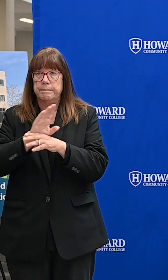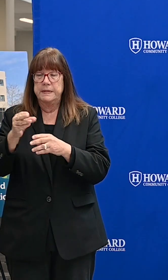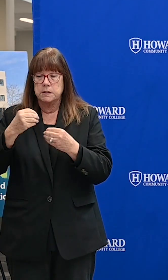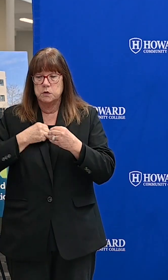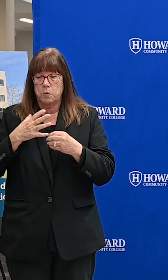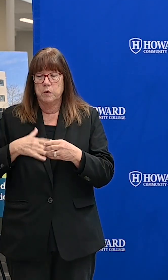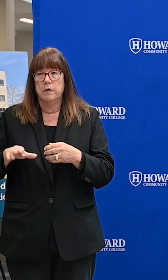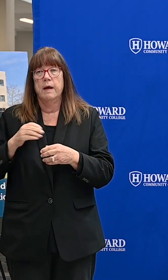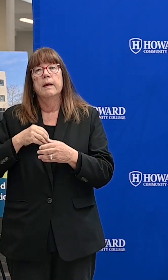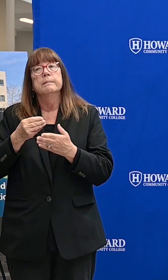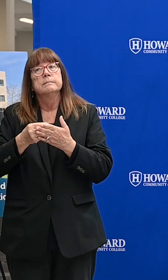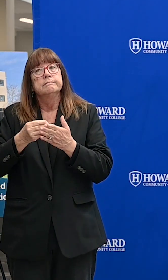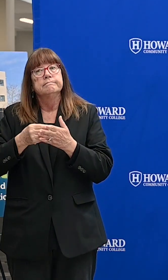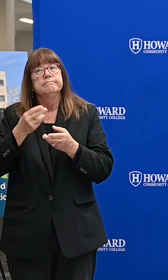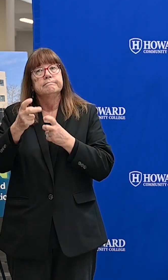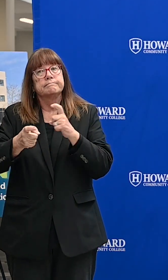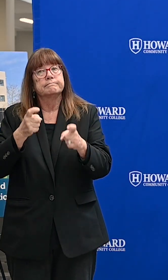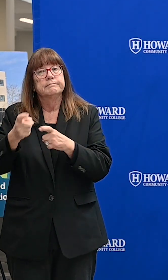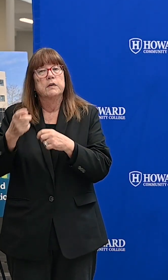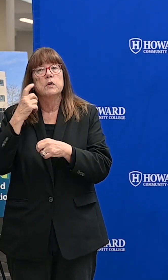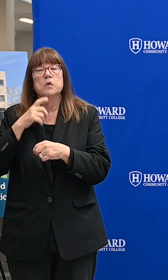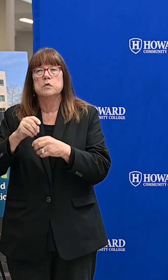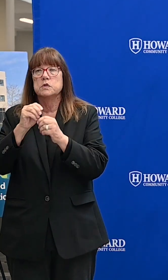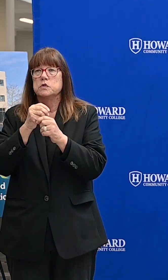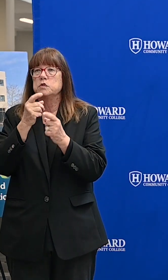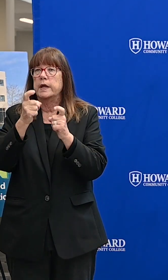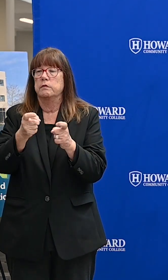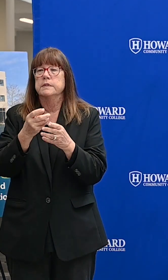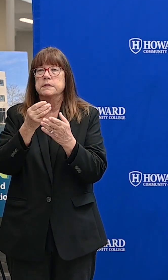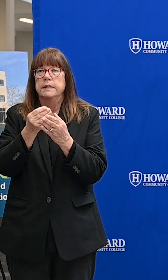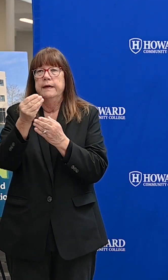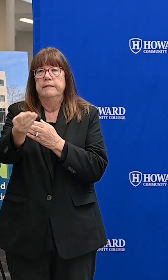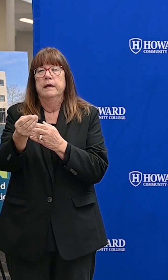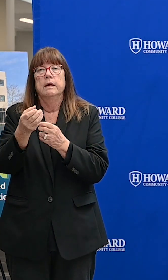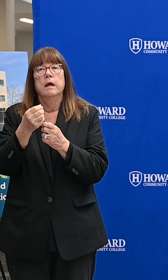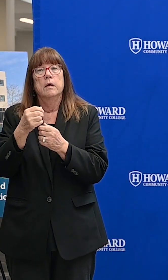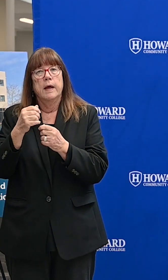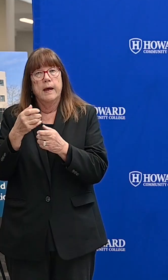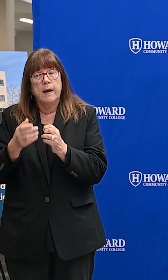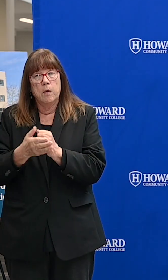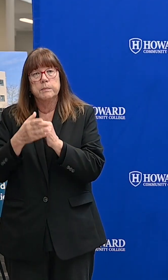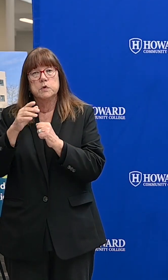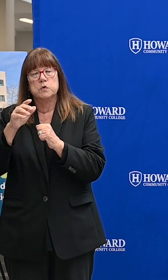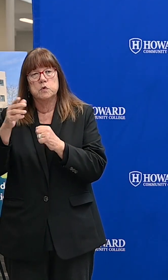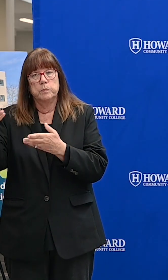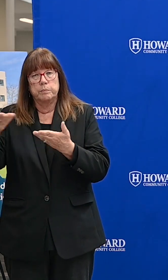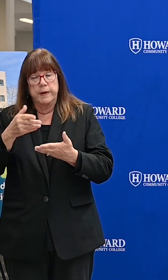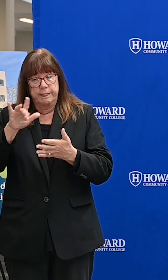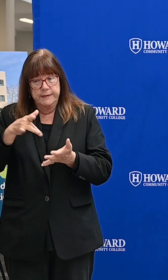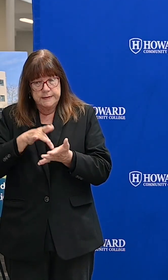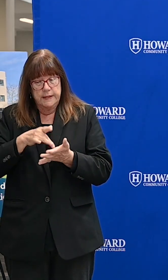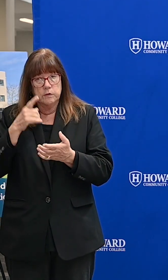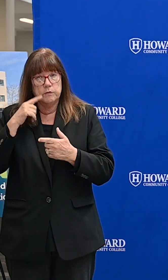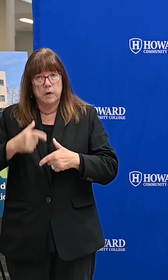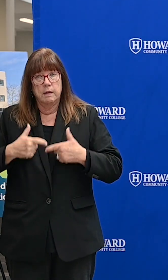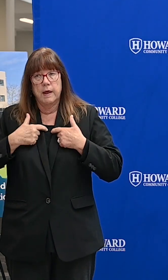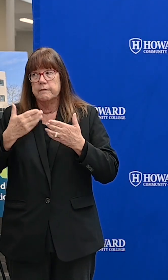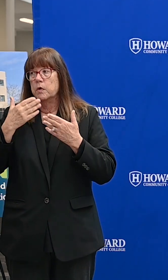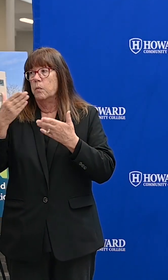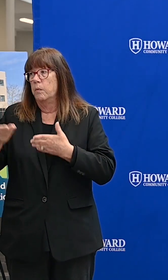philanthropist whose generosity and vision is helping bring this center to life. Please welcome Ms. Kathy Bell.